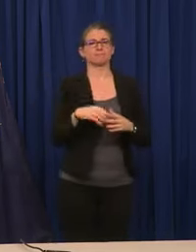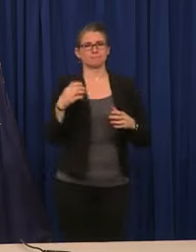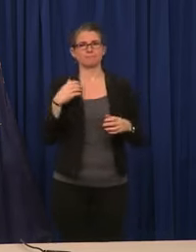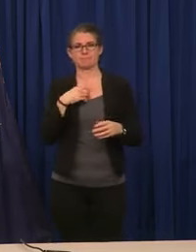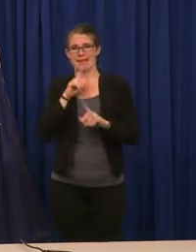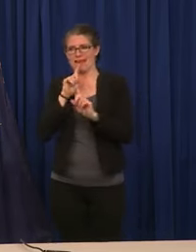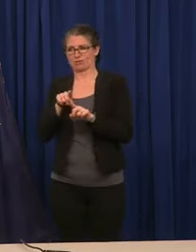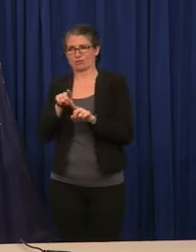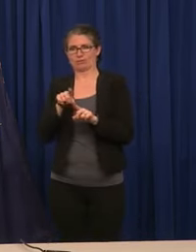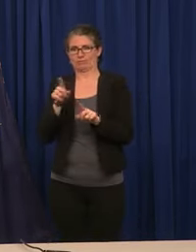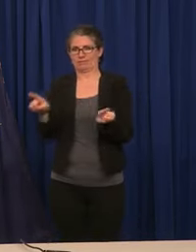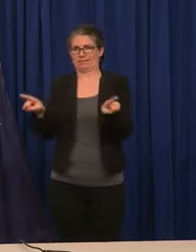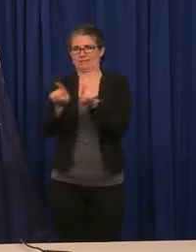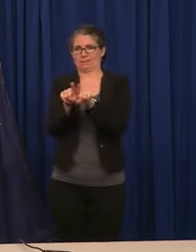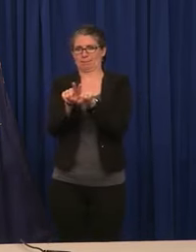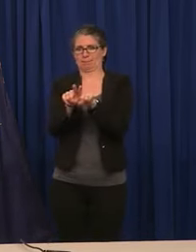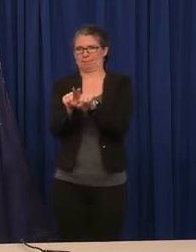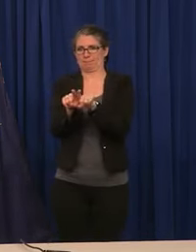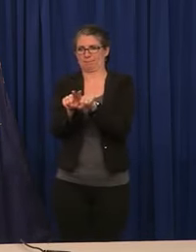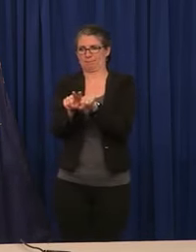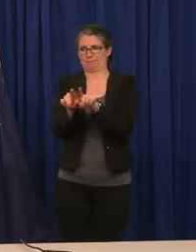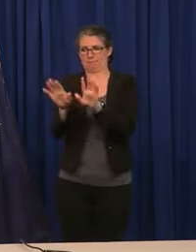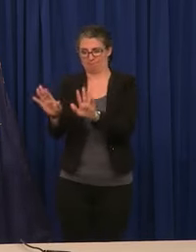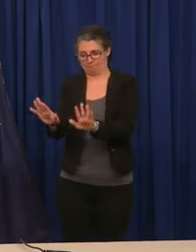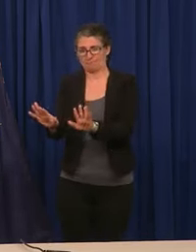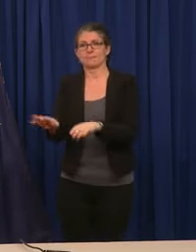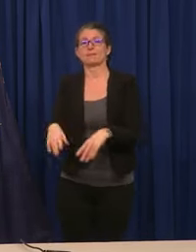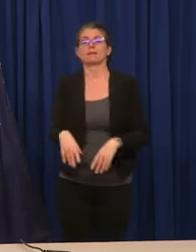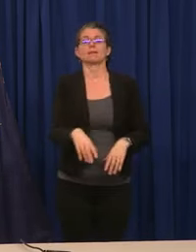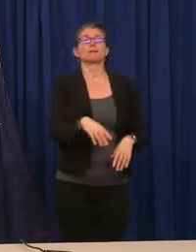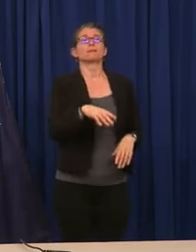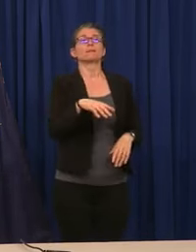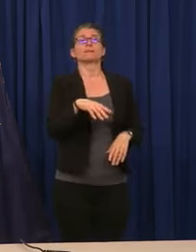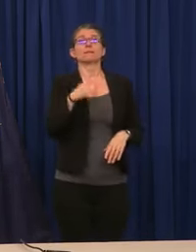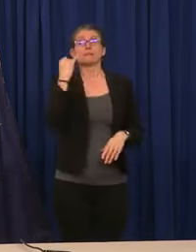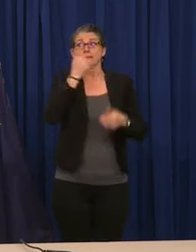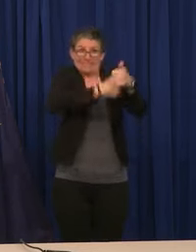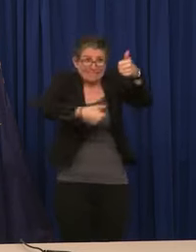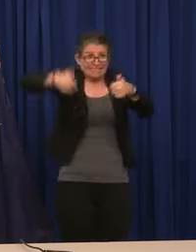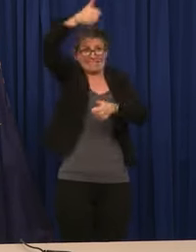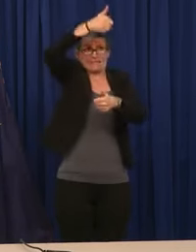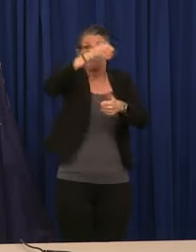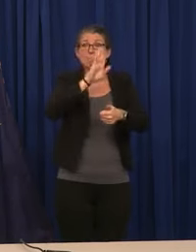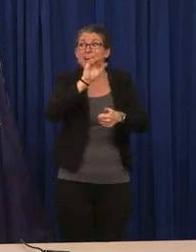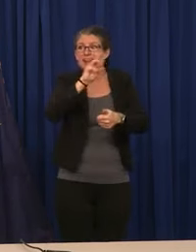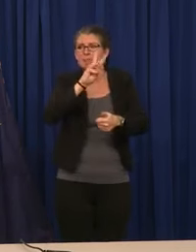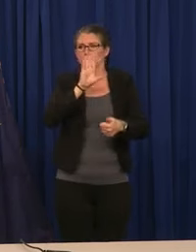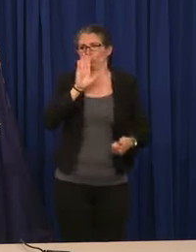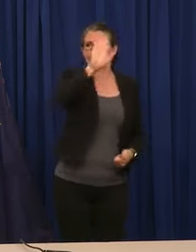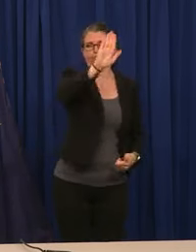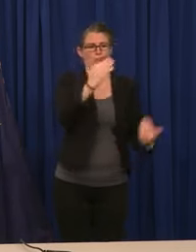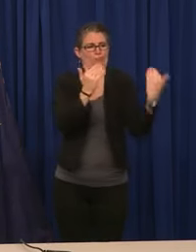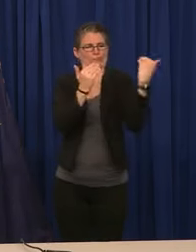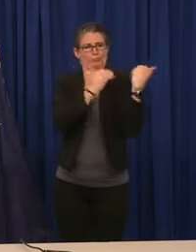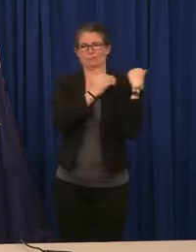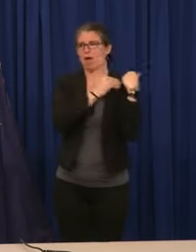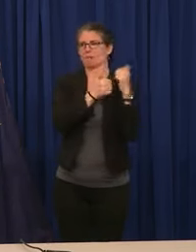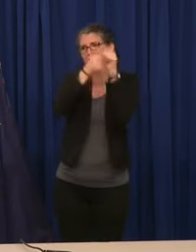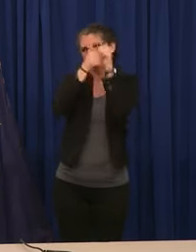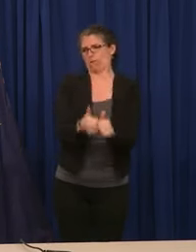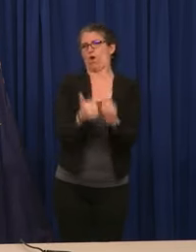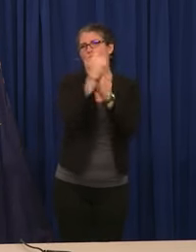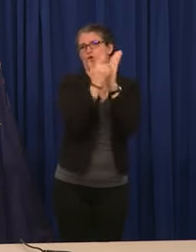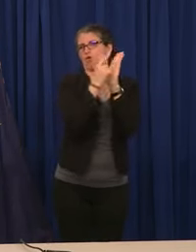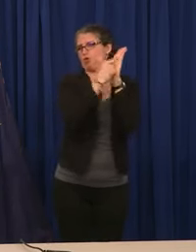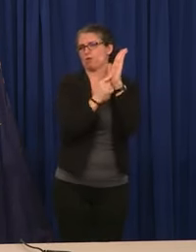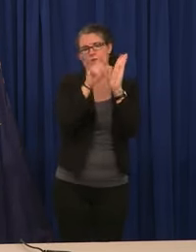going to go to Caitlin, and then we'll do one more round on the phone. Caitlin? Thank you. The rapid tests from Abbott, are those going to be